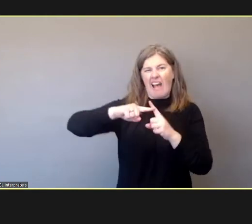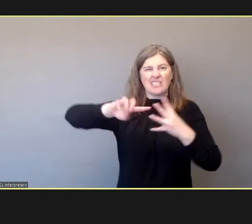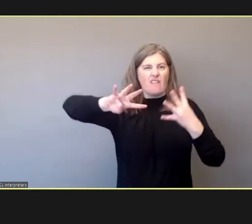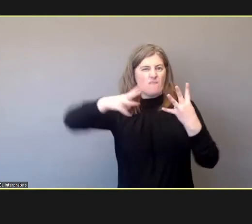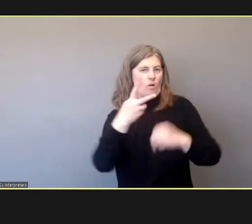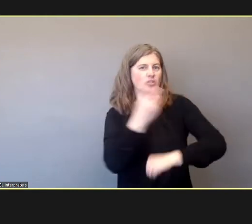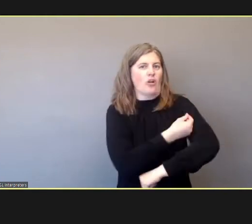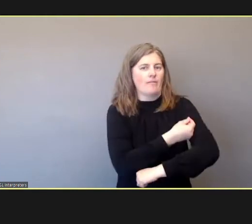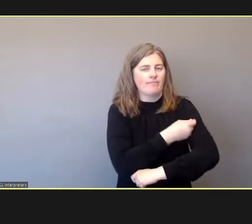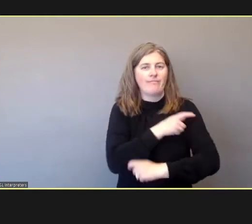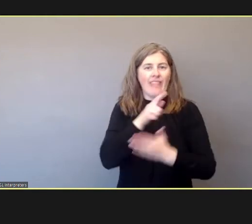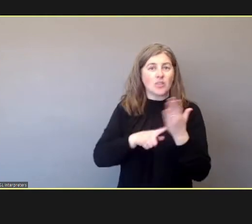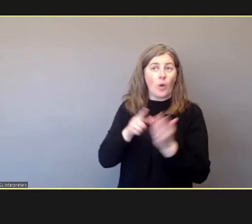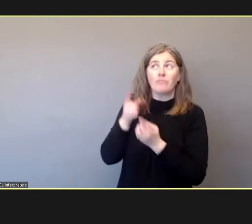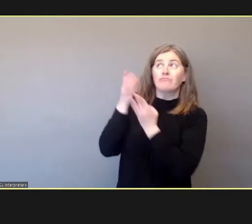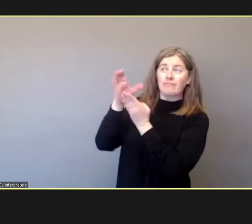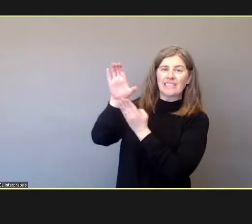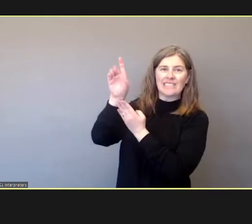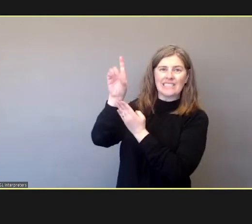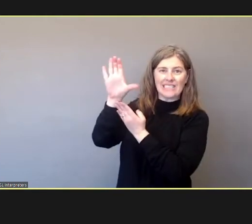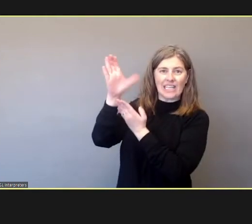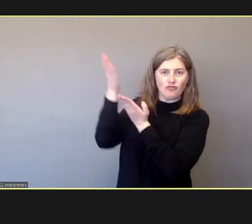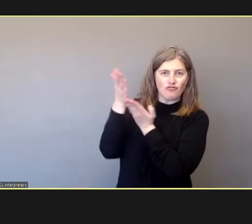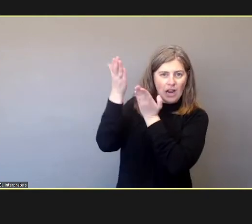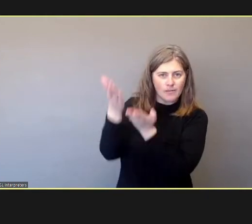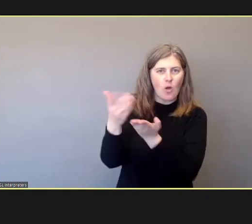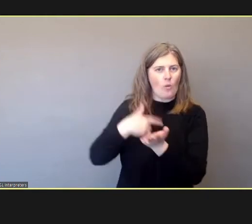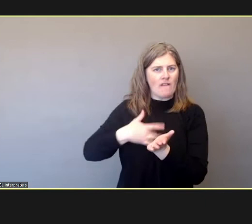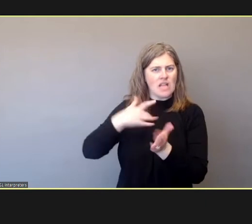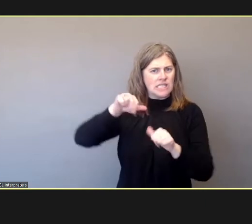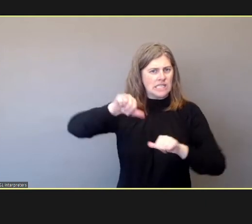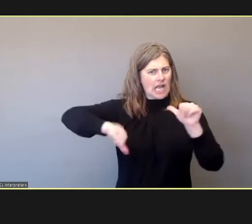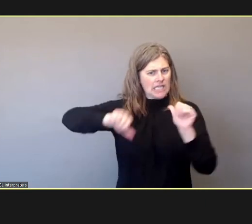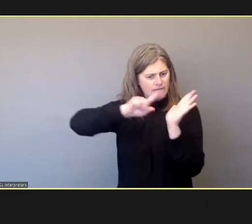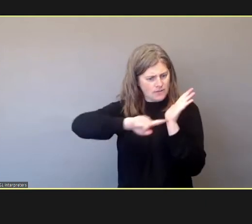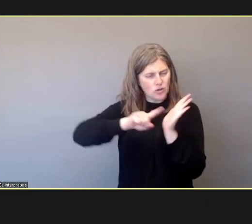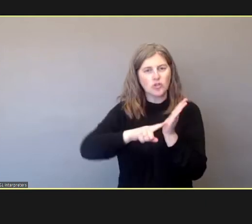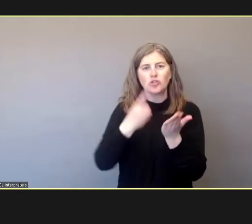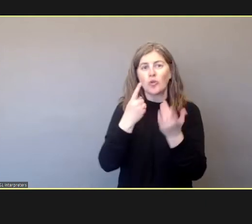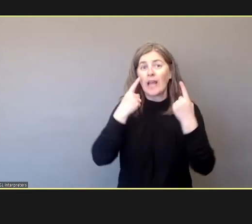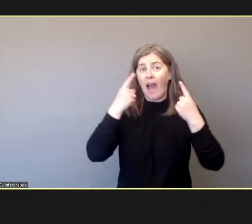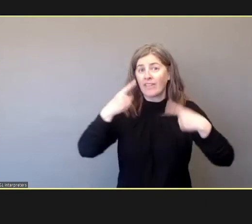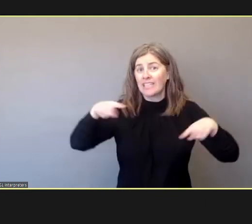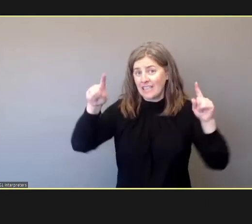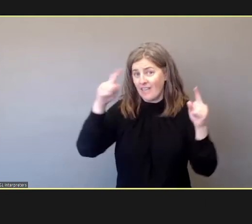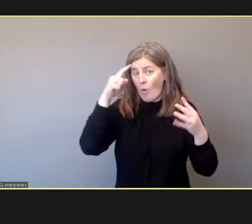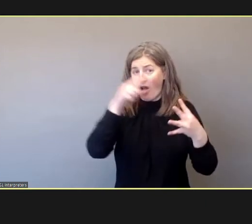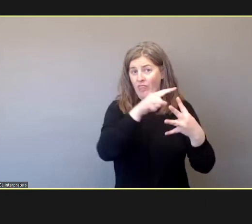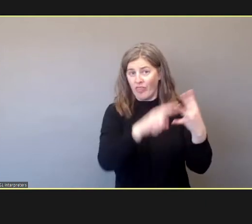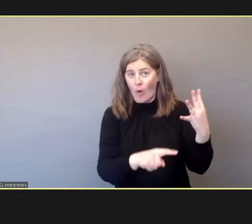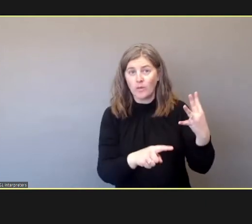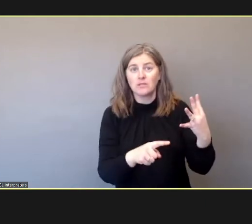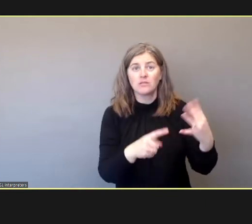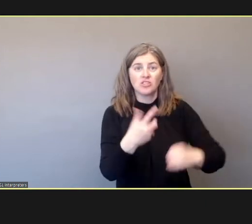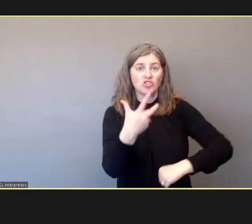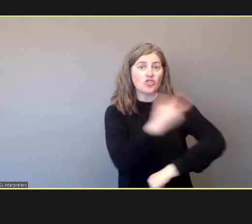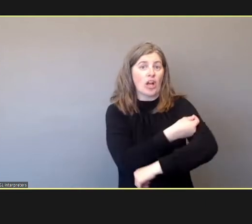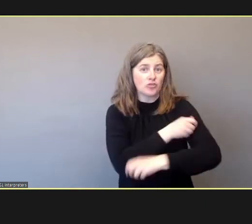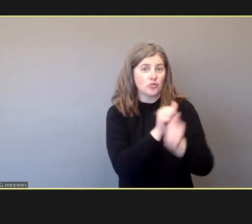what the CDC recommends. And we think that scientific data showing the efficacy of